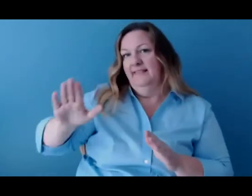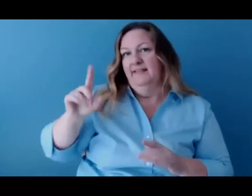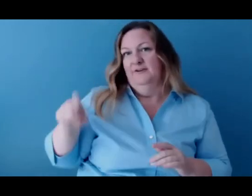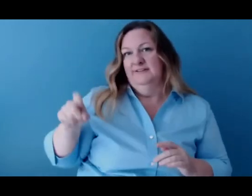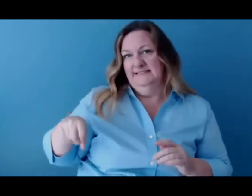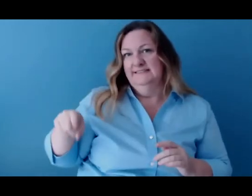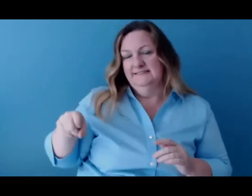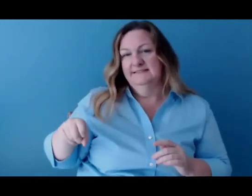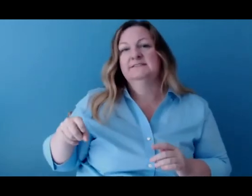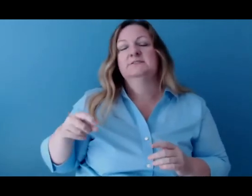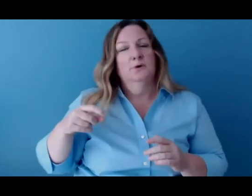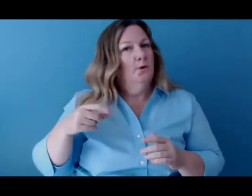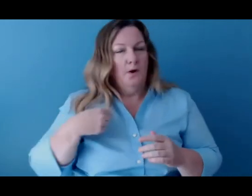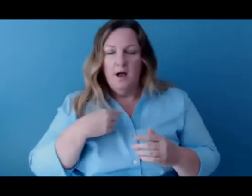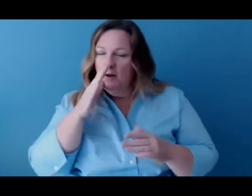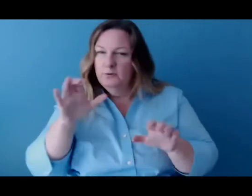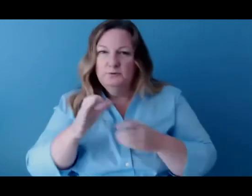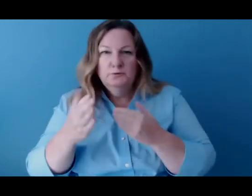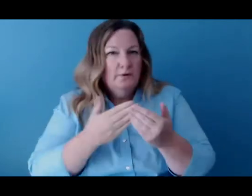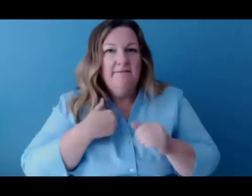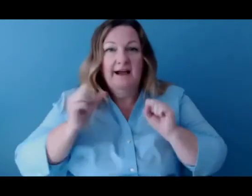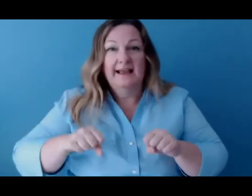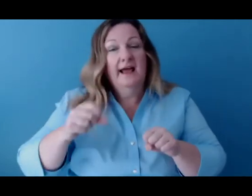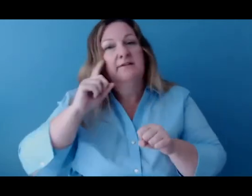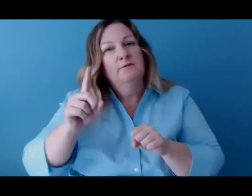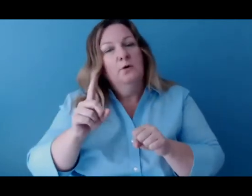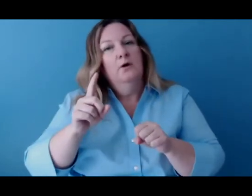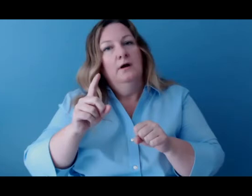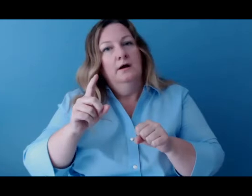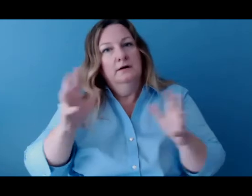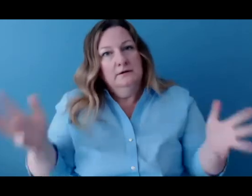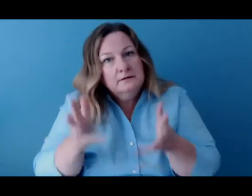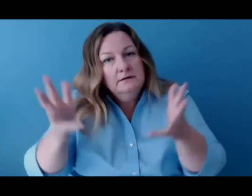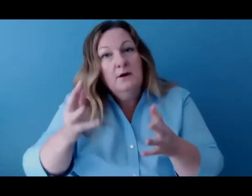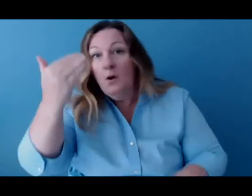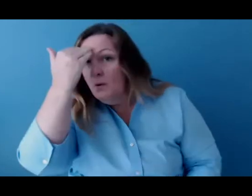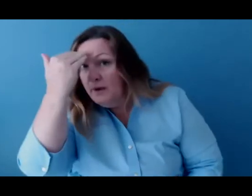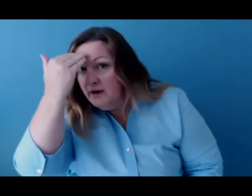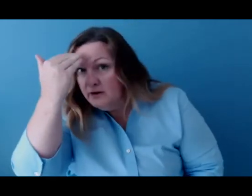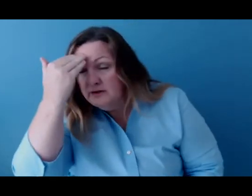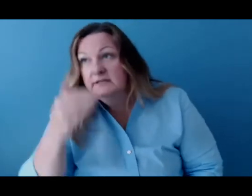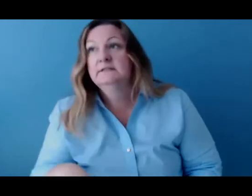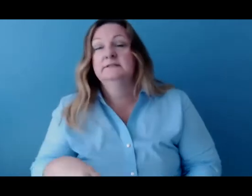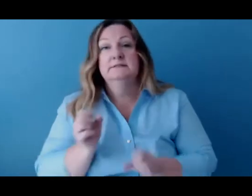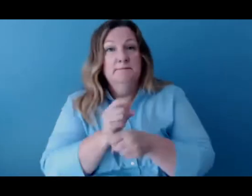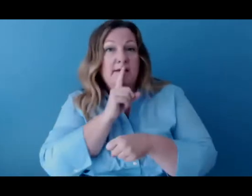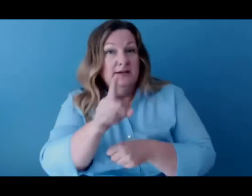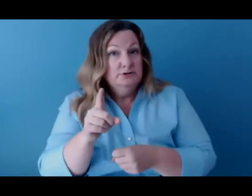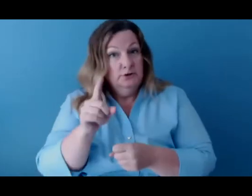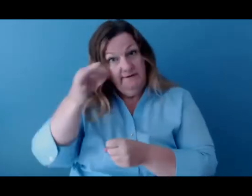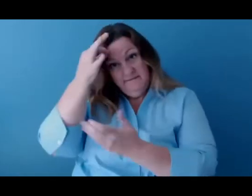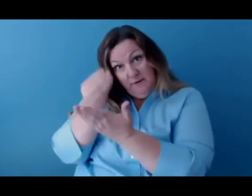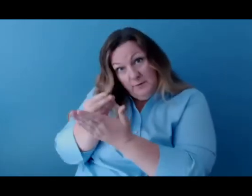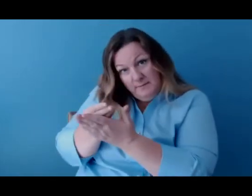able to, you know, just create that awareness and the importance of it to ensure that we're using federal funds in the right way that are designated